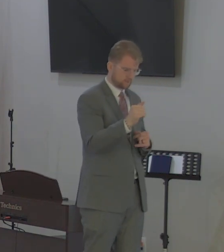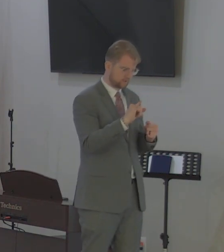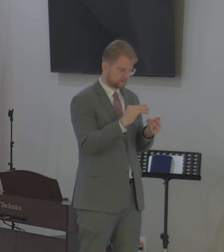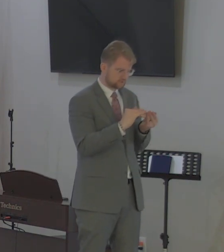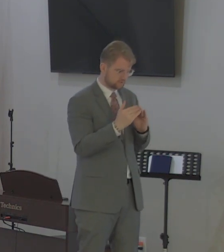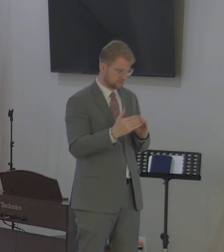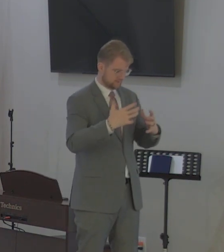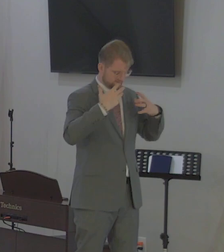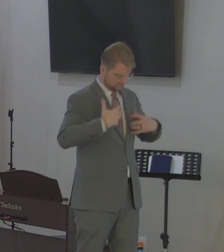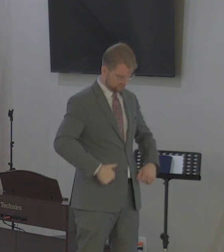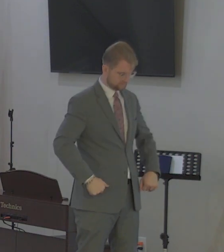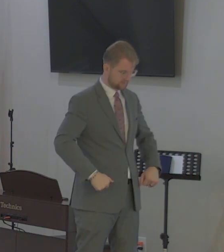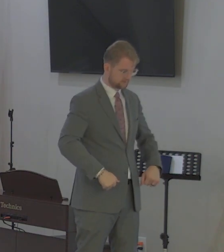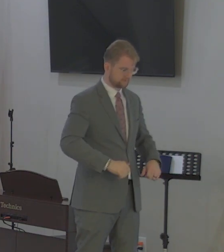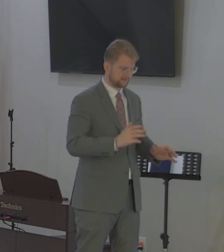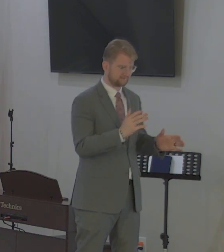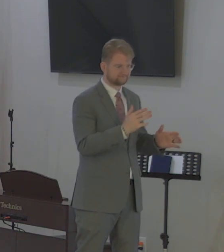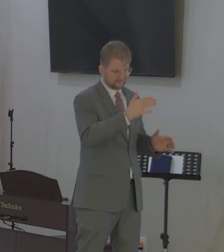Demon departed, leaving.